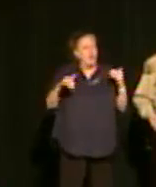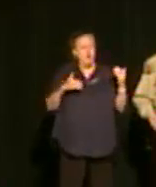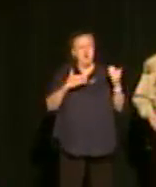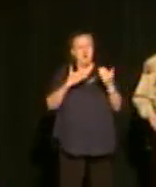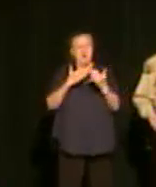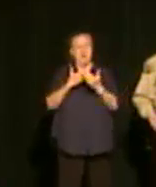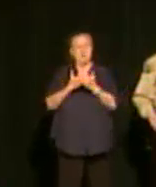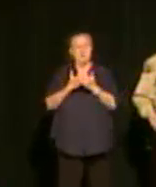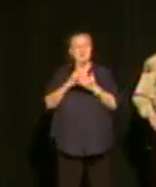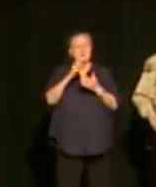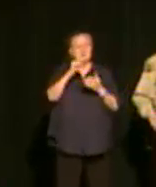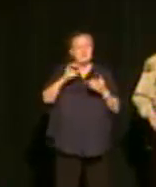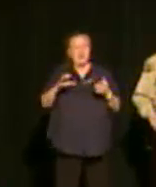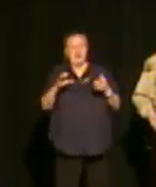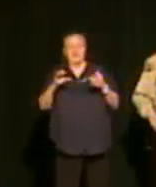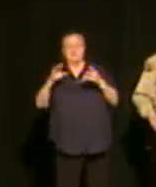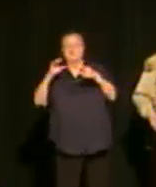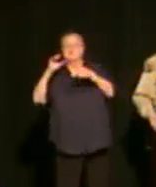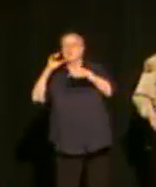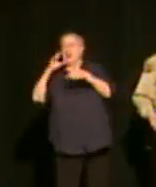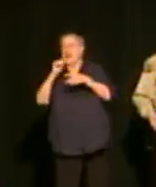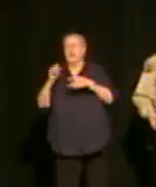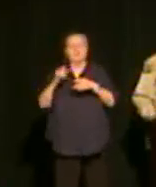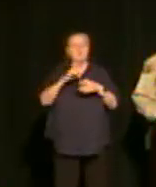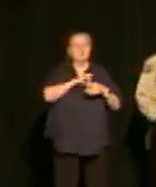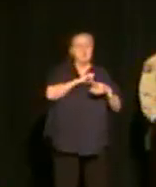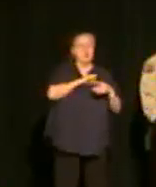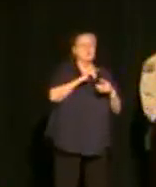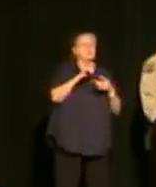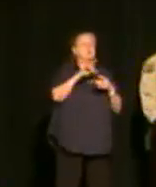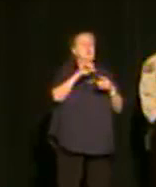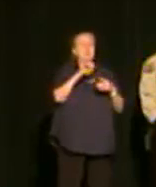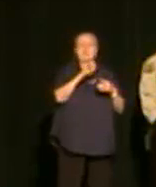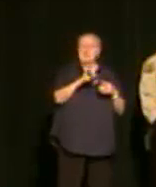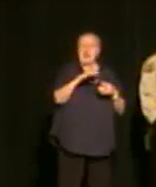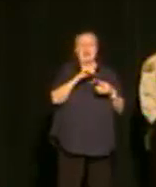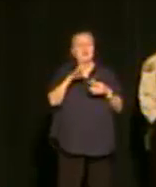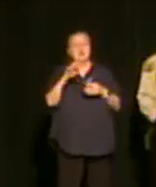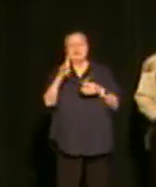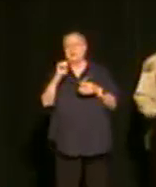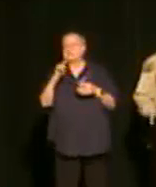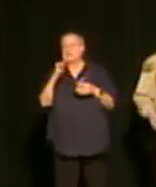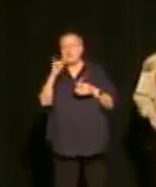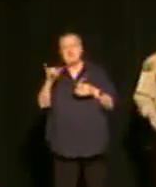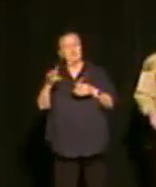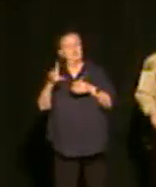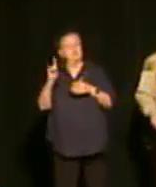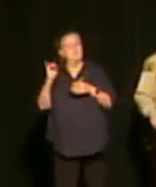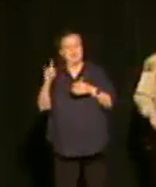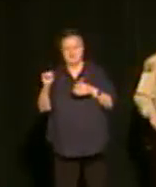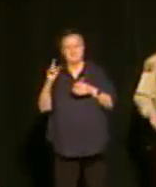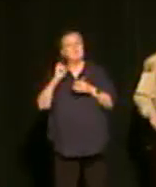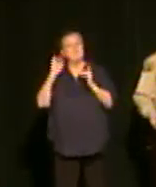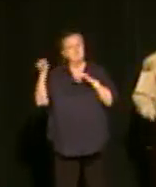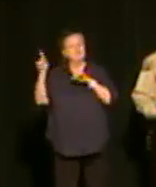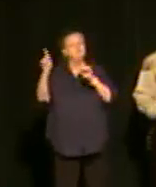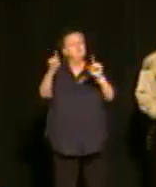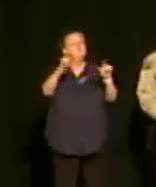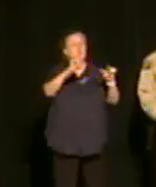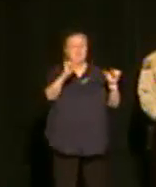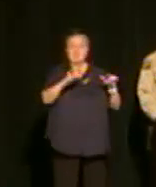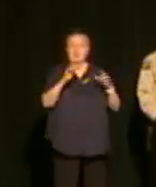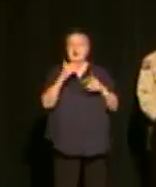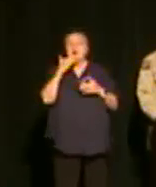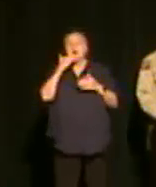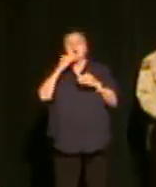our staff, both sheriff's deputies and custody deputies who've been out there as well. In addition, we want to thank the San Luis